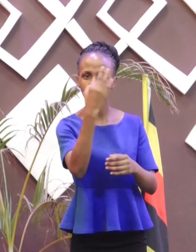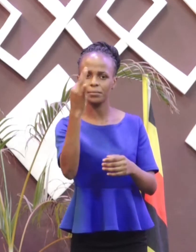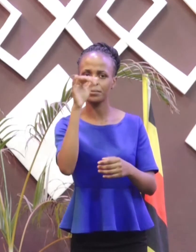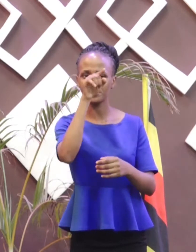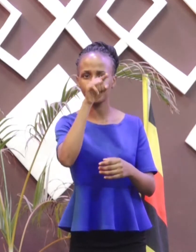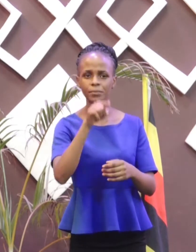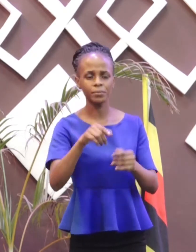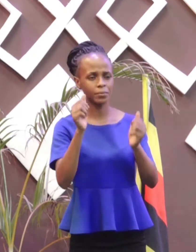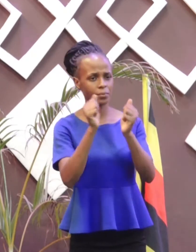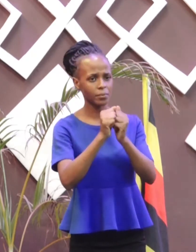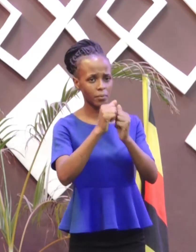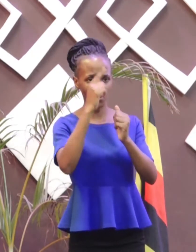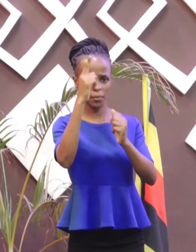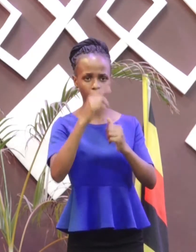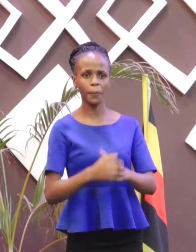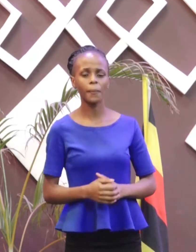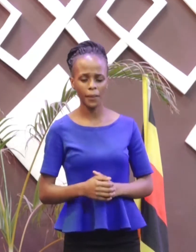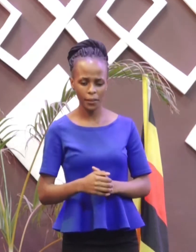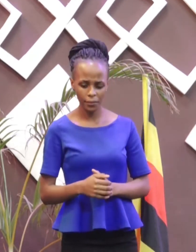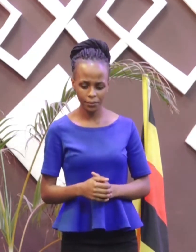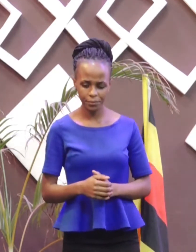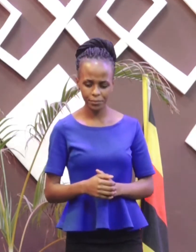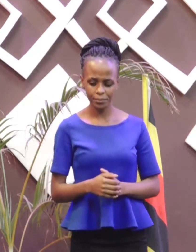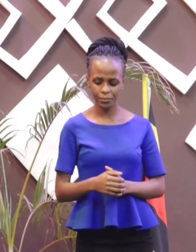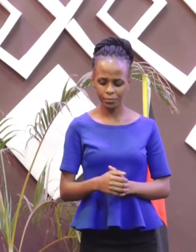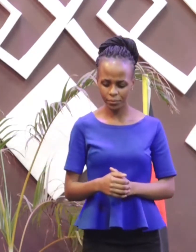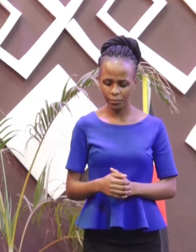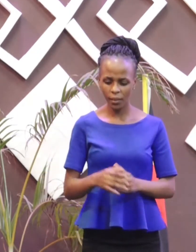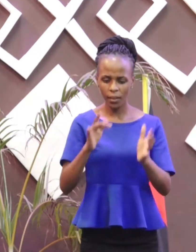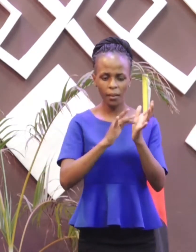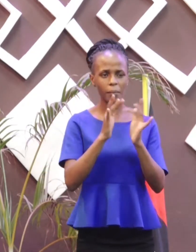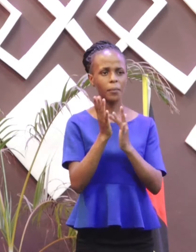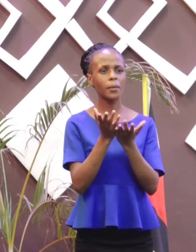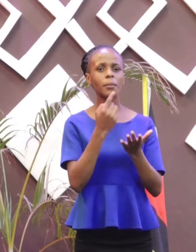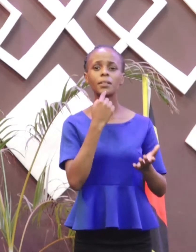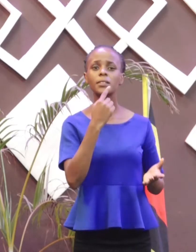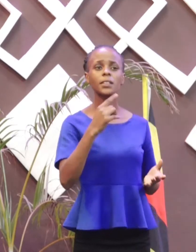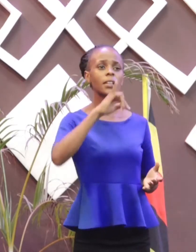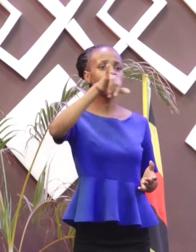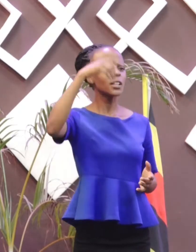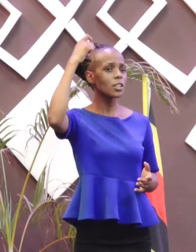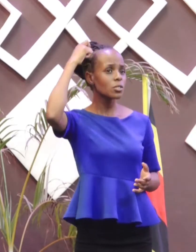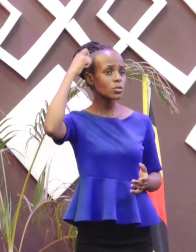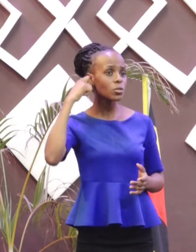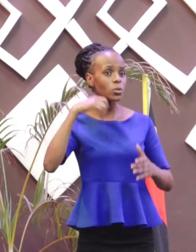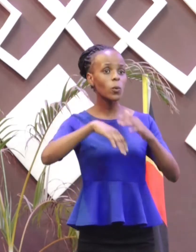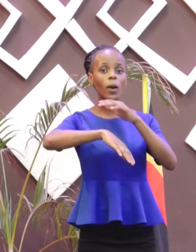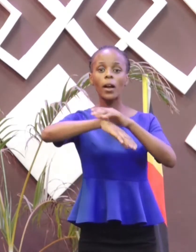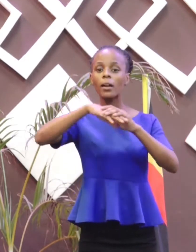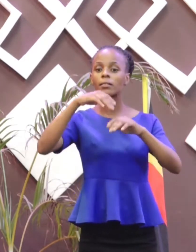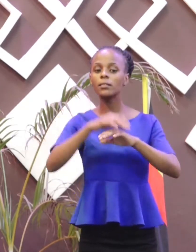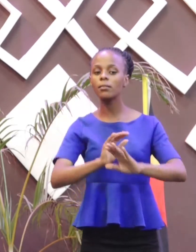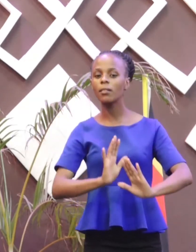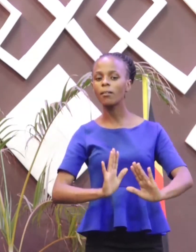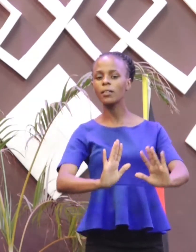mu kitabo kyokuva esula 33 olunyiri olwe 10 n'olumu. The Bible says that Joshua never left the tent of